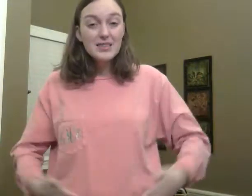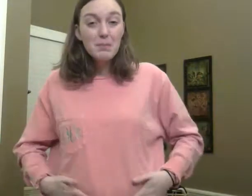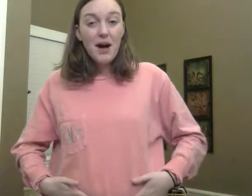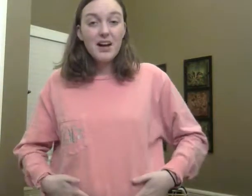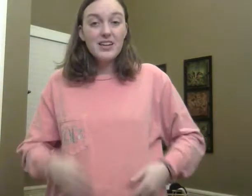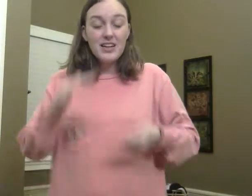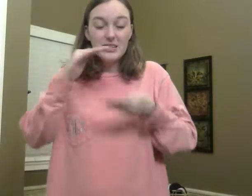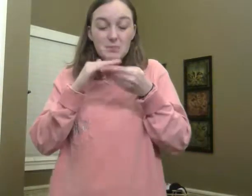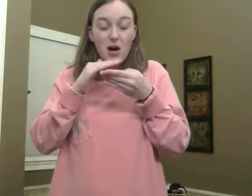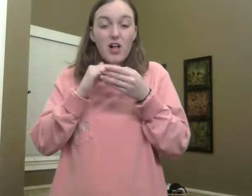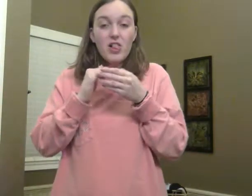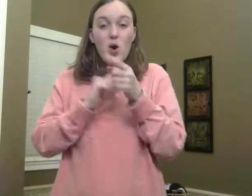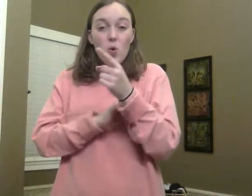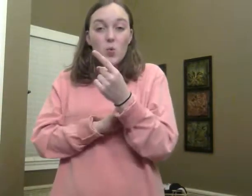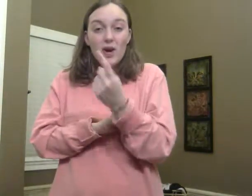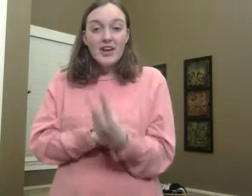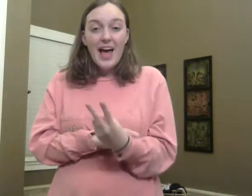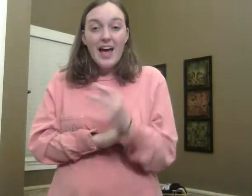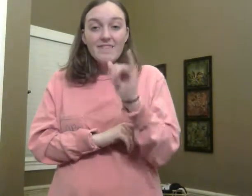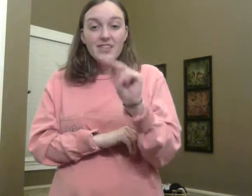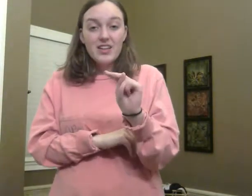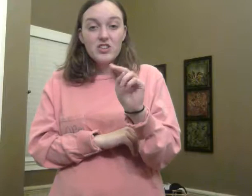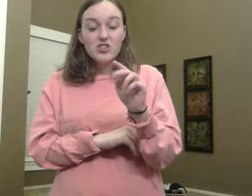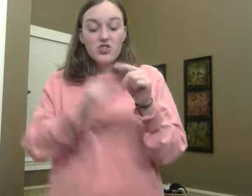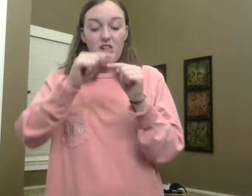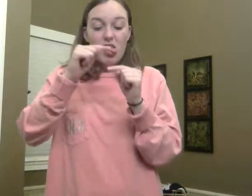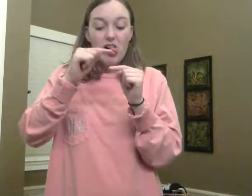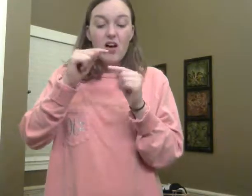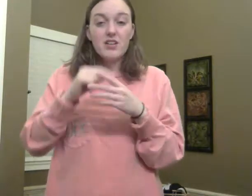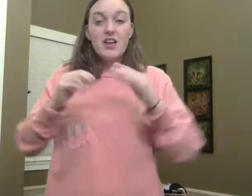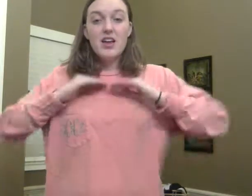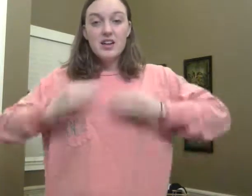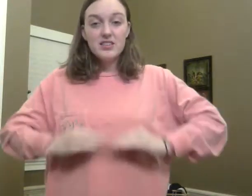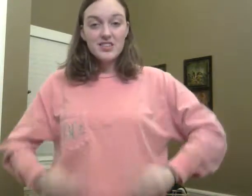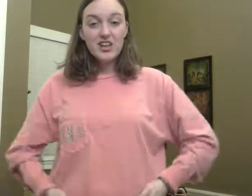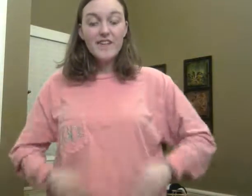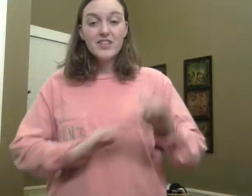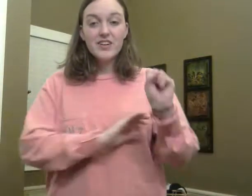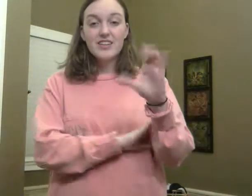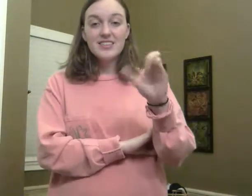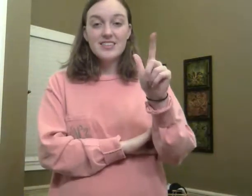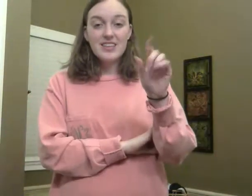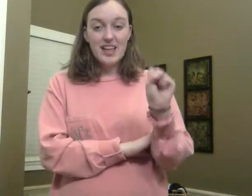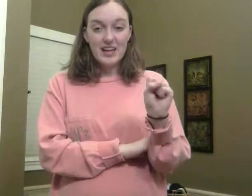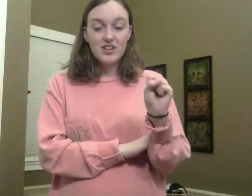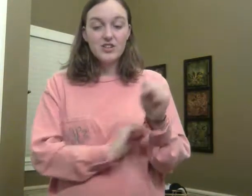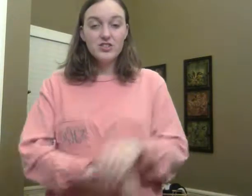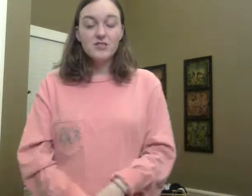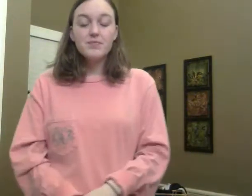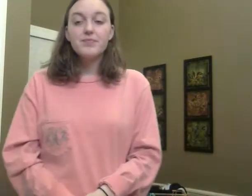1/2 inch long, and it is covered with scales that keep it from getting heavy and sinking. Like all insects, the water strider